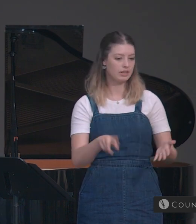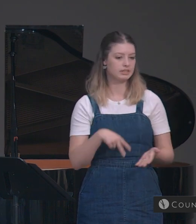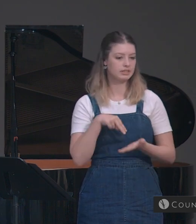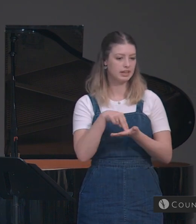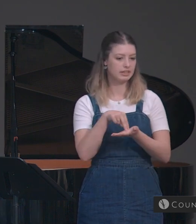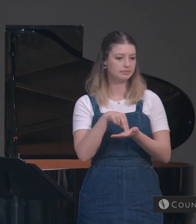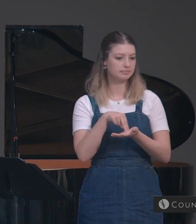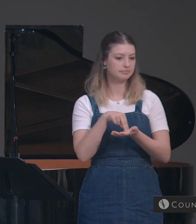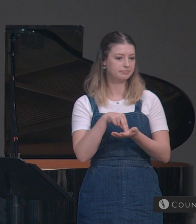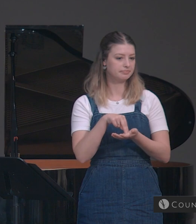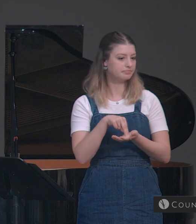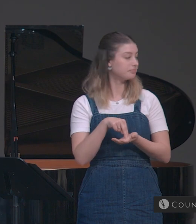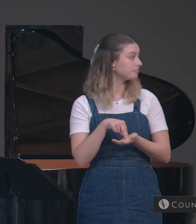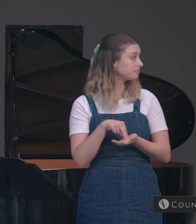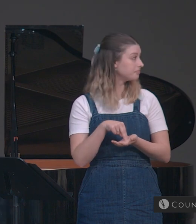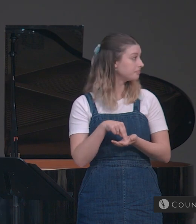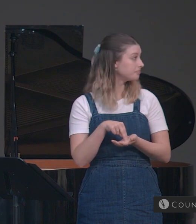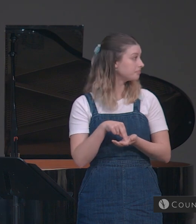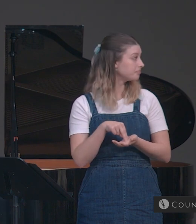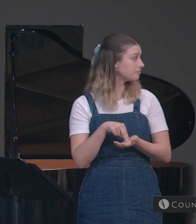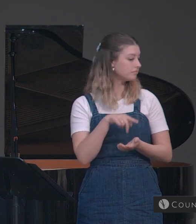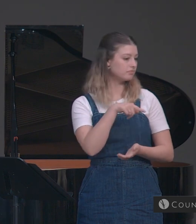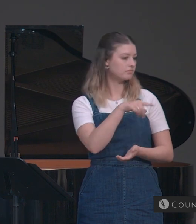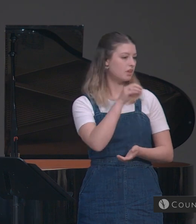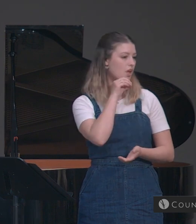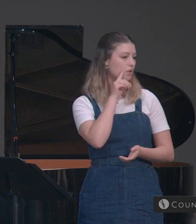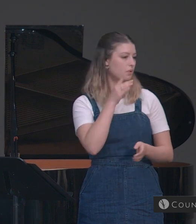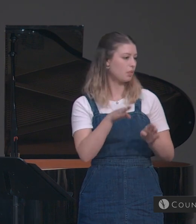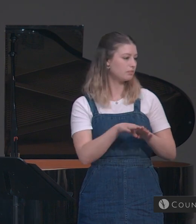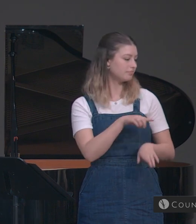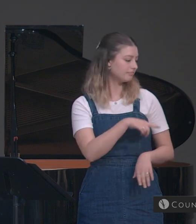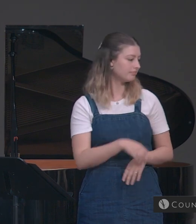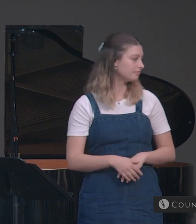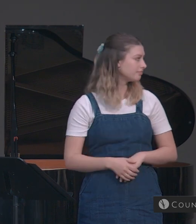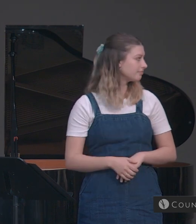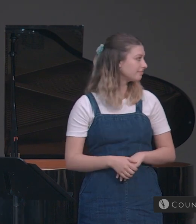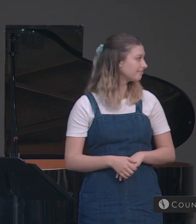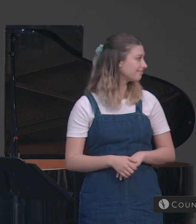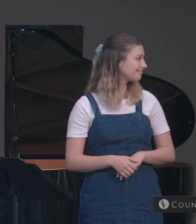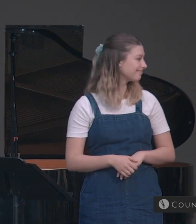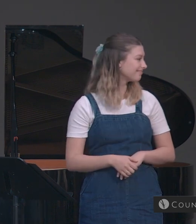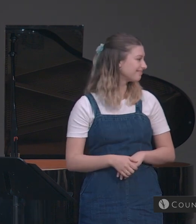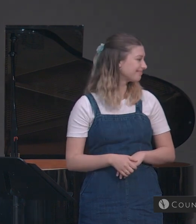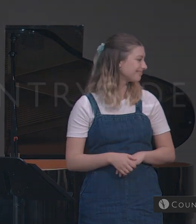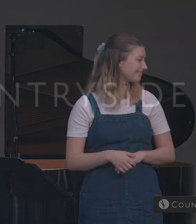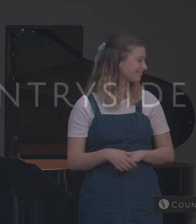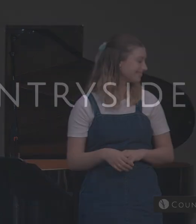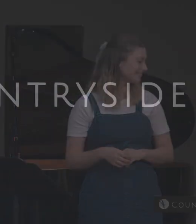And Otto will close us out, because I got nothing at this point.